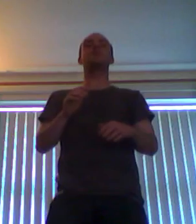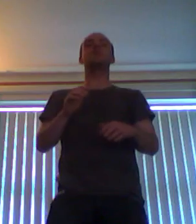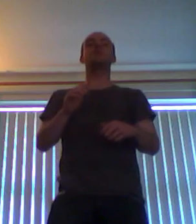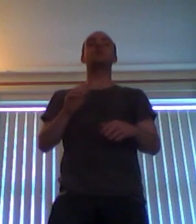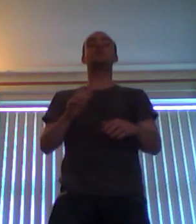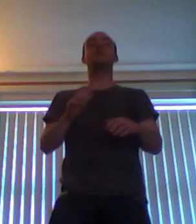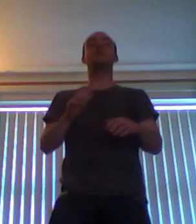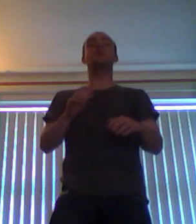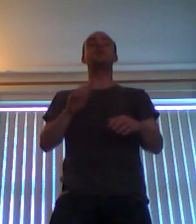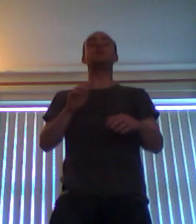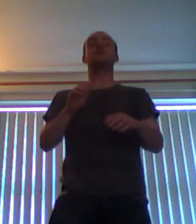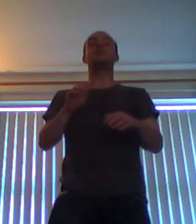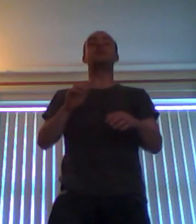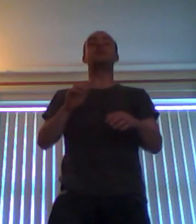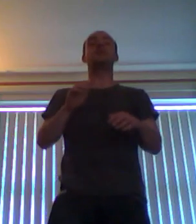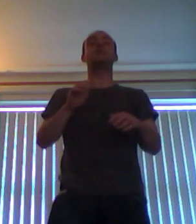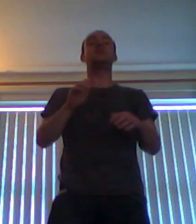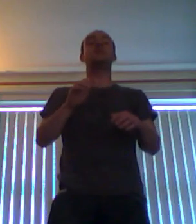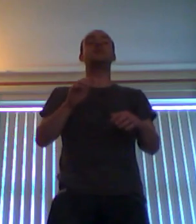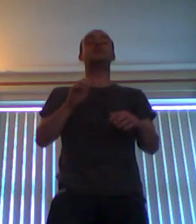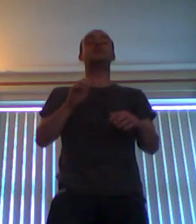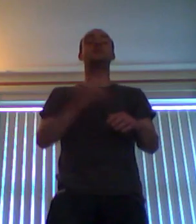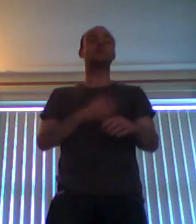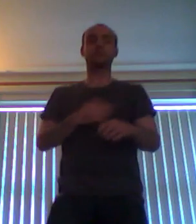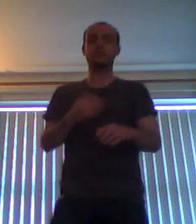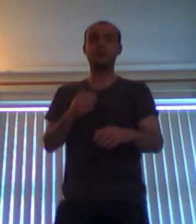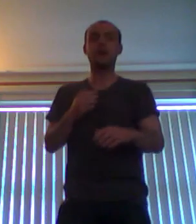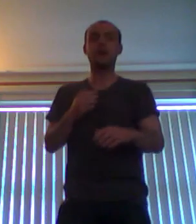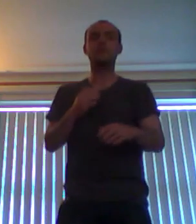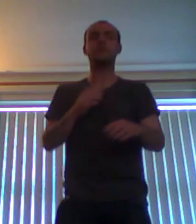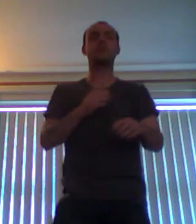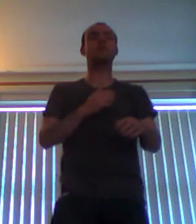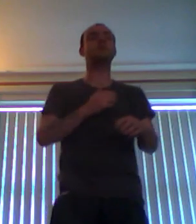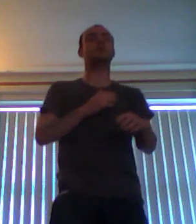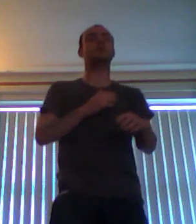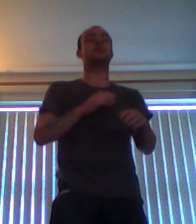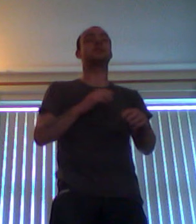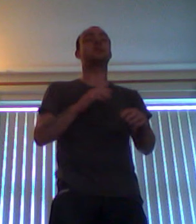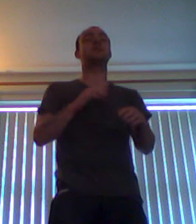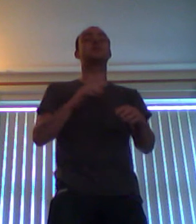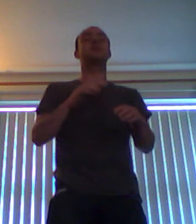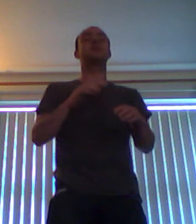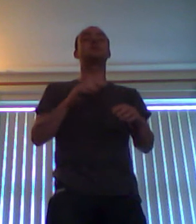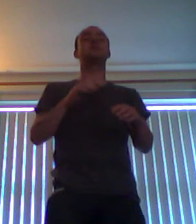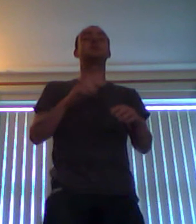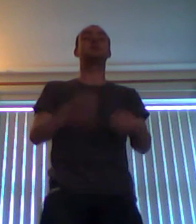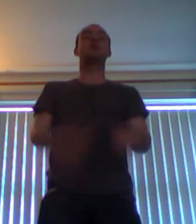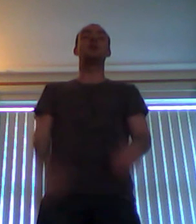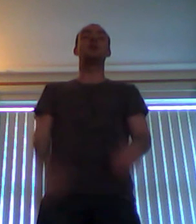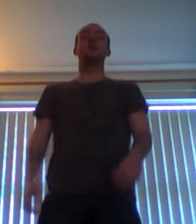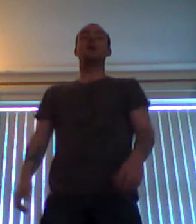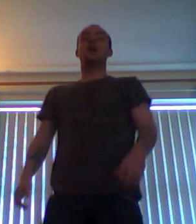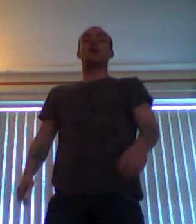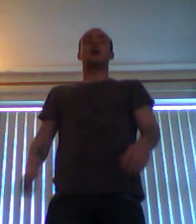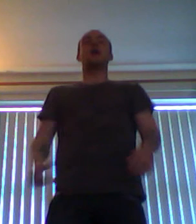insecure from all the fame. I'm so ashamed. I